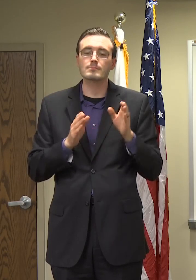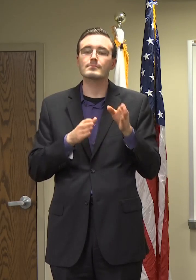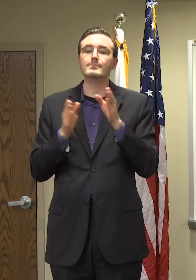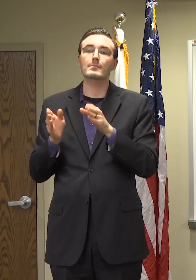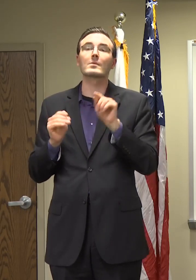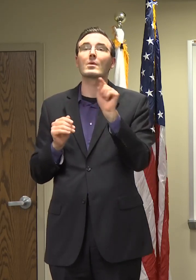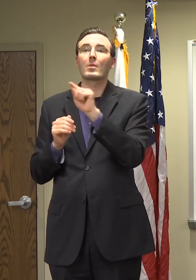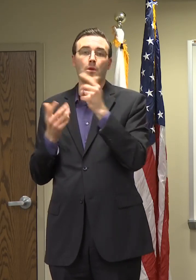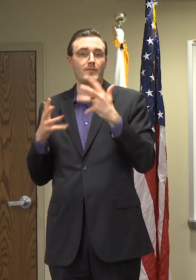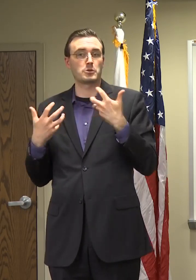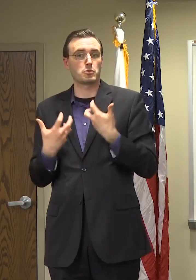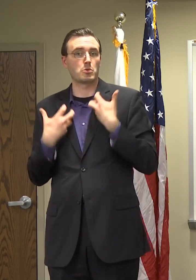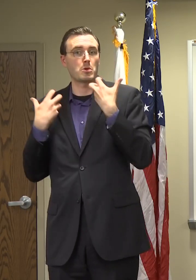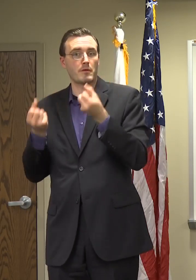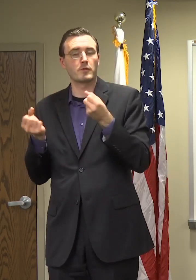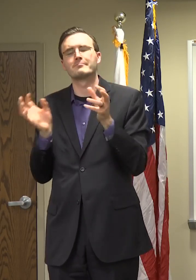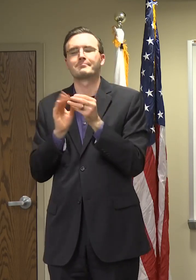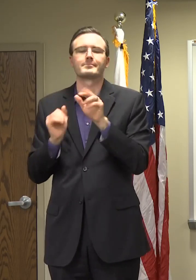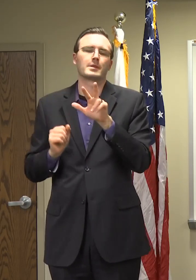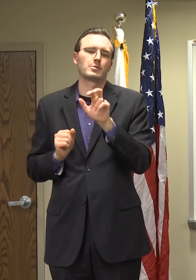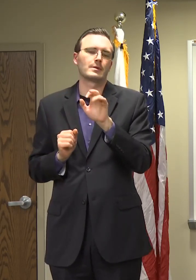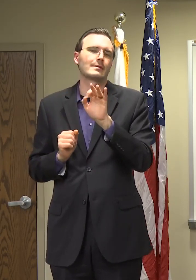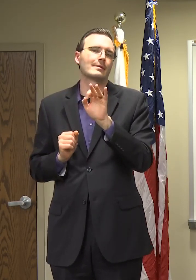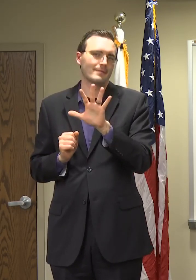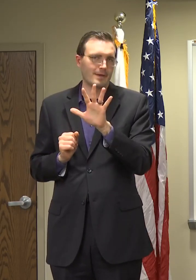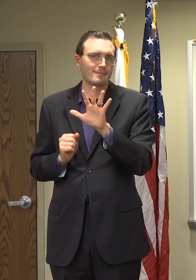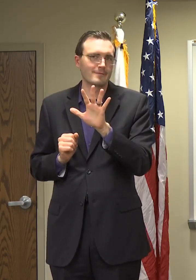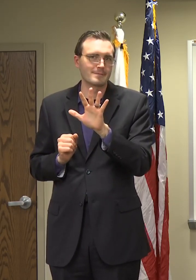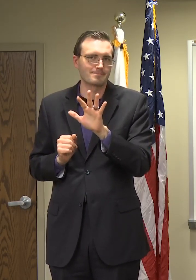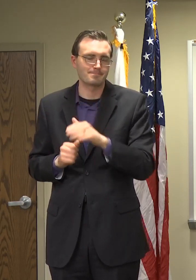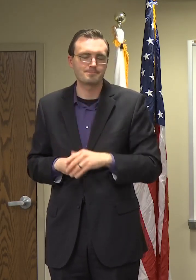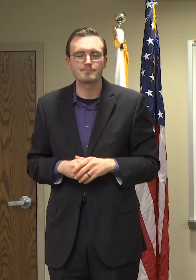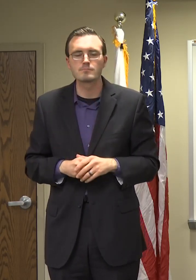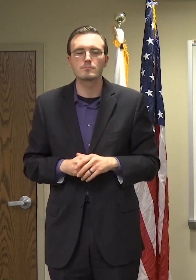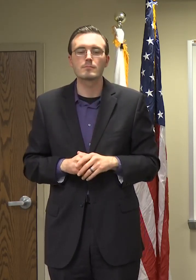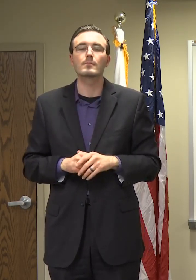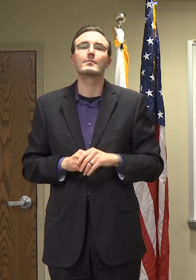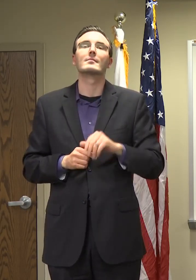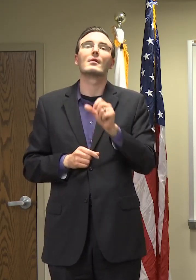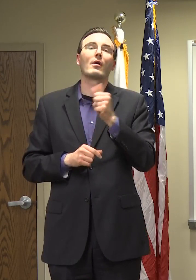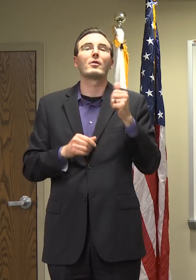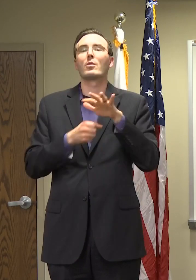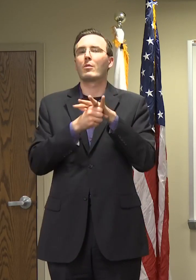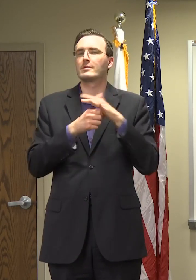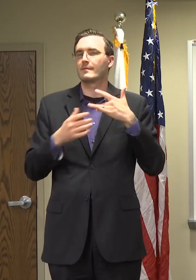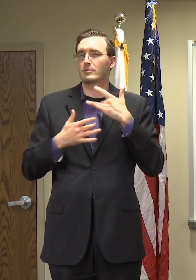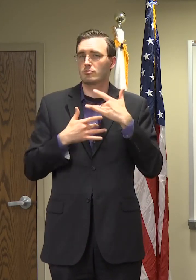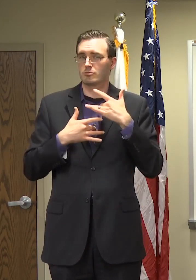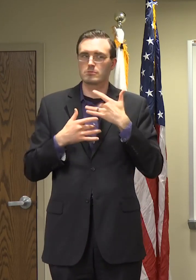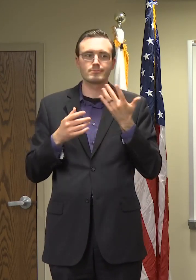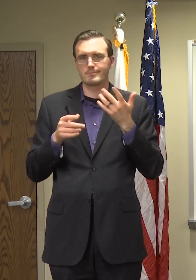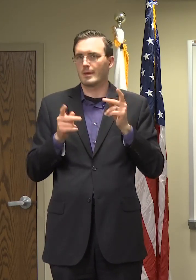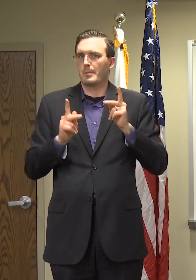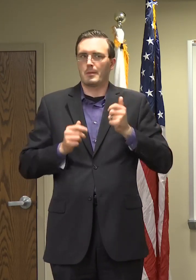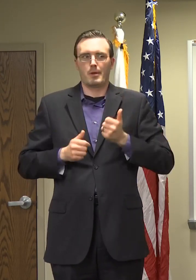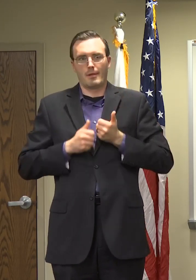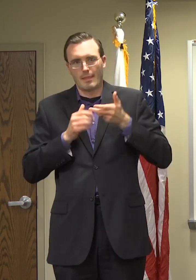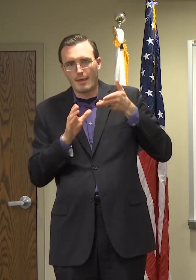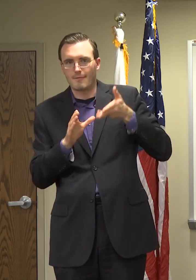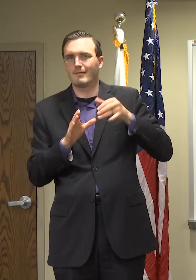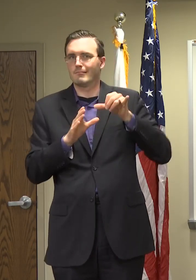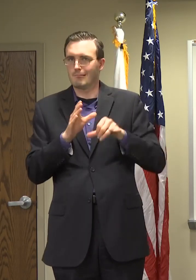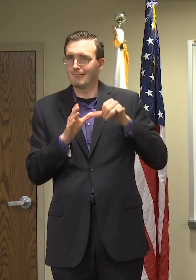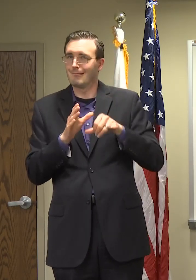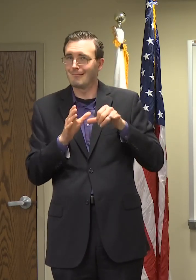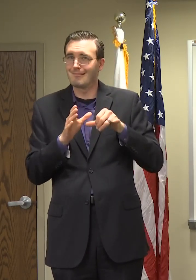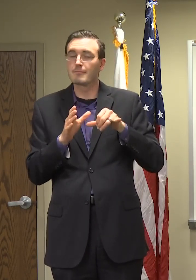recovered. We are also reporting 2 new locations of concern. These are congregate settings in which we know infection rates can spread